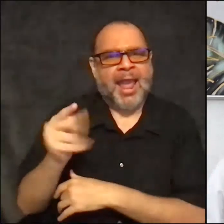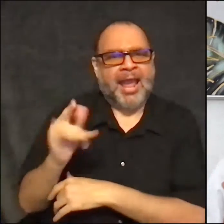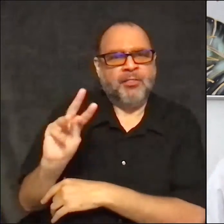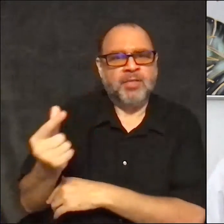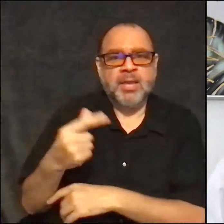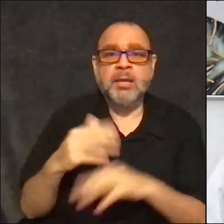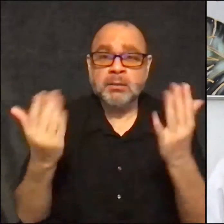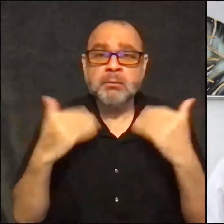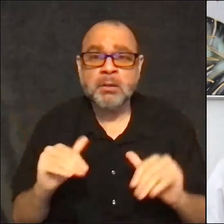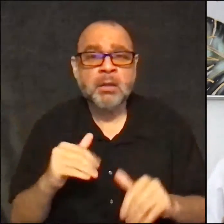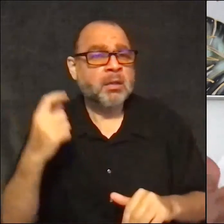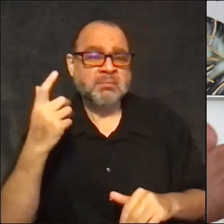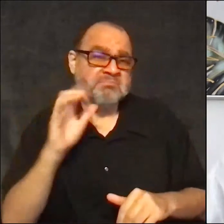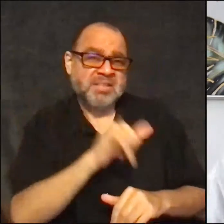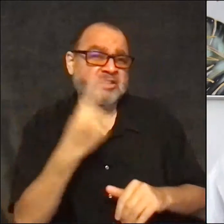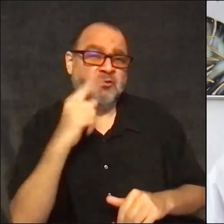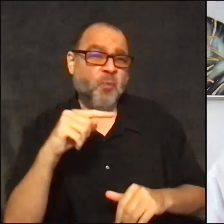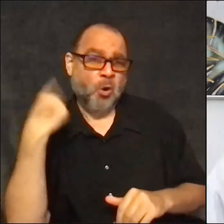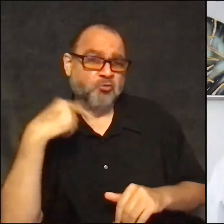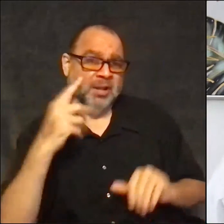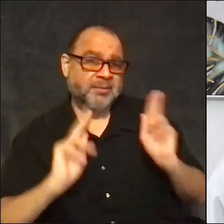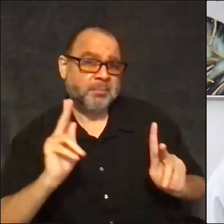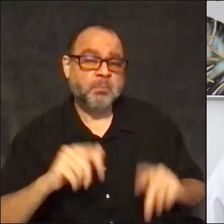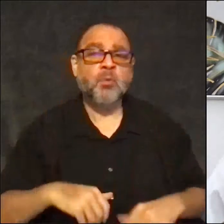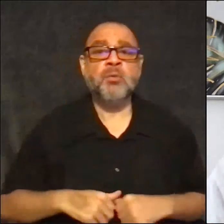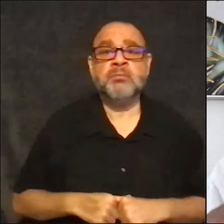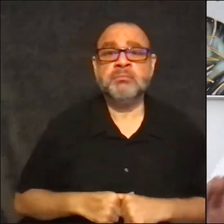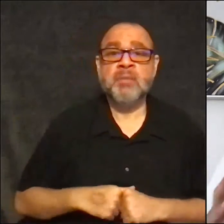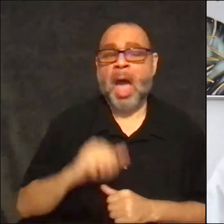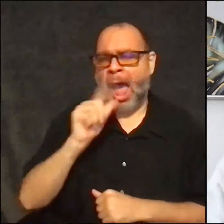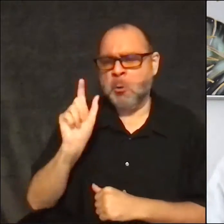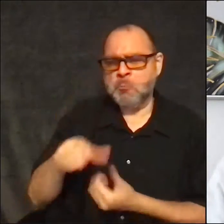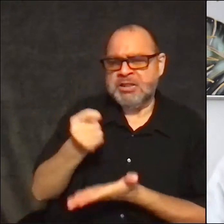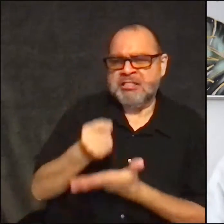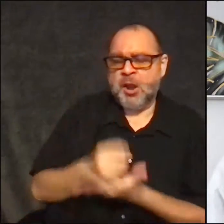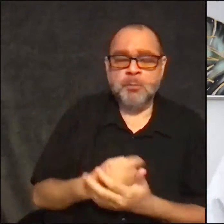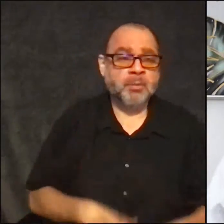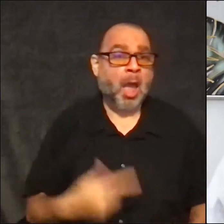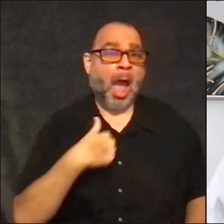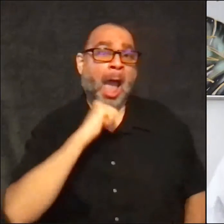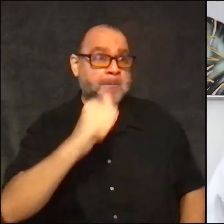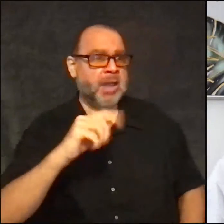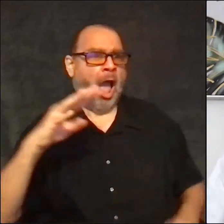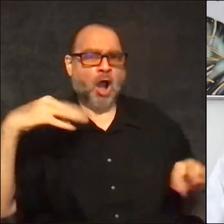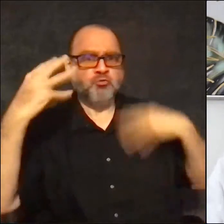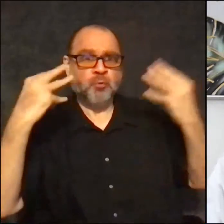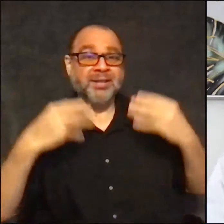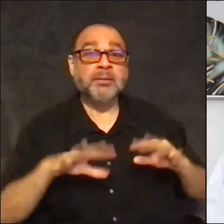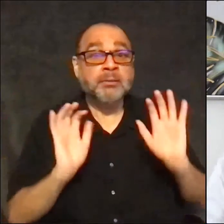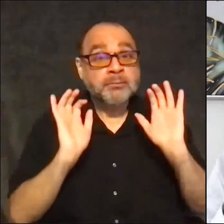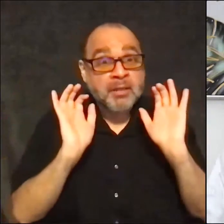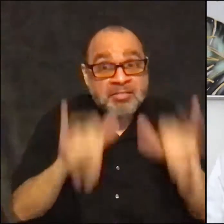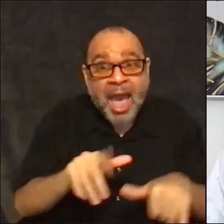people. Ramon, I don't need therapy. I'm not crazy. That's one of the biggest stigmas that's holding so many of us back from getting the help